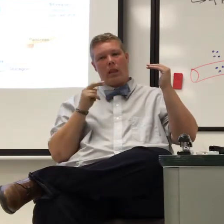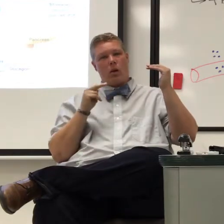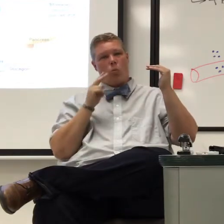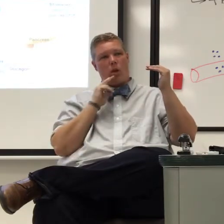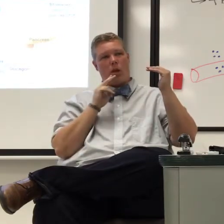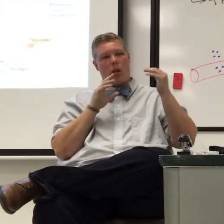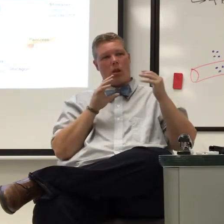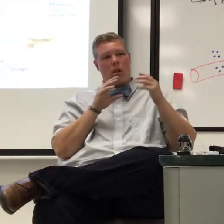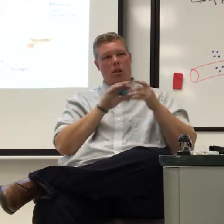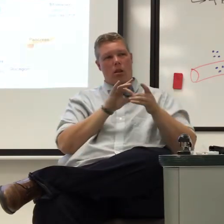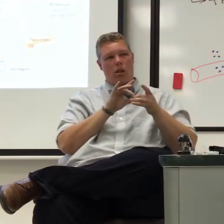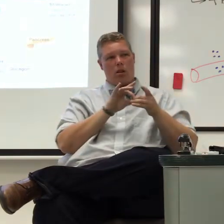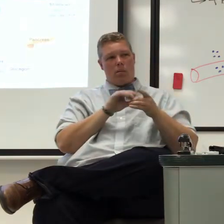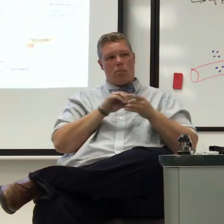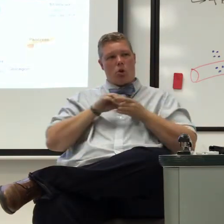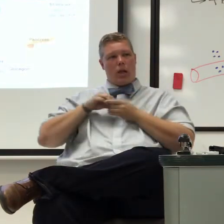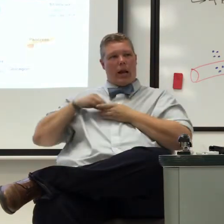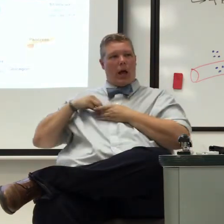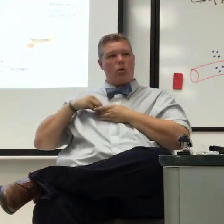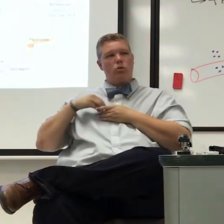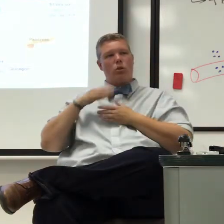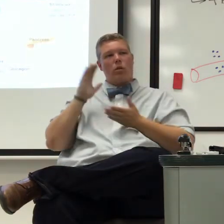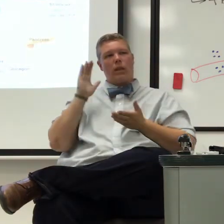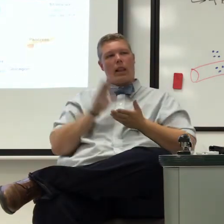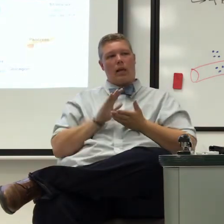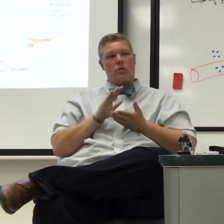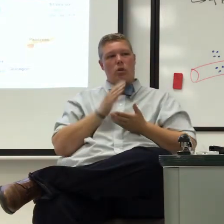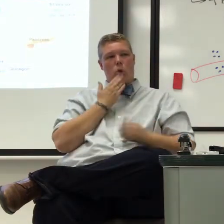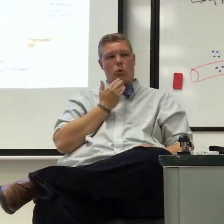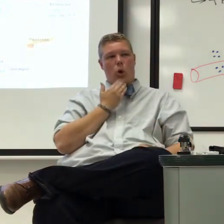do? It goes to its target tissues.